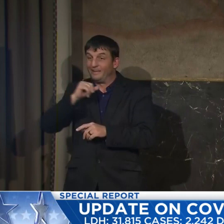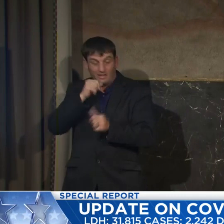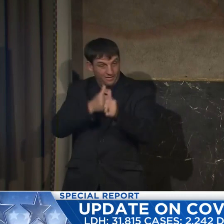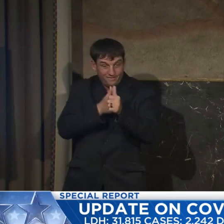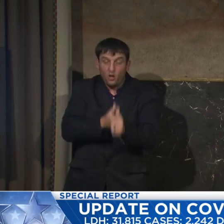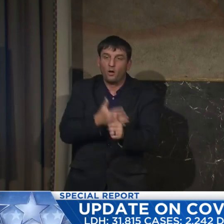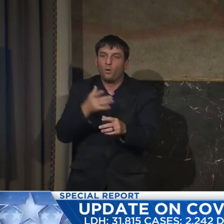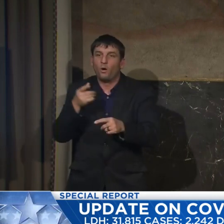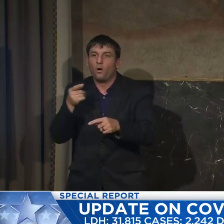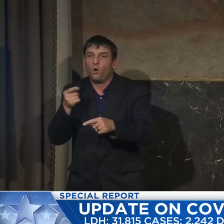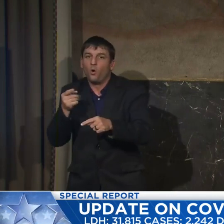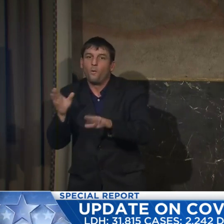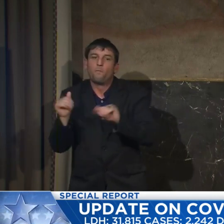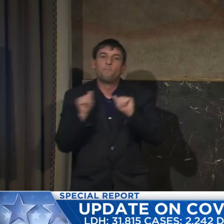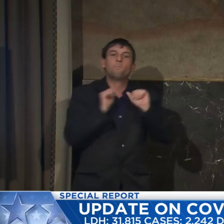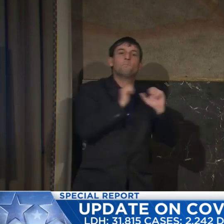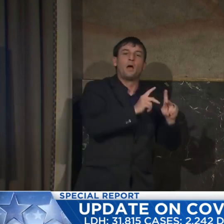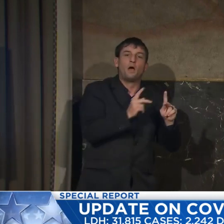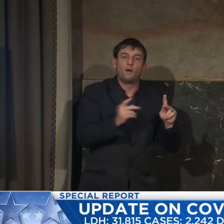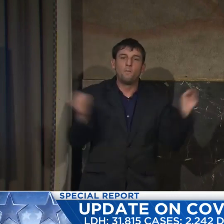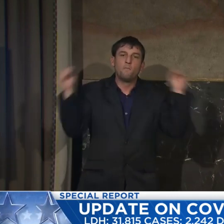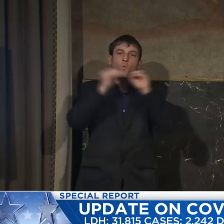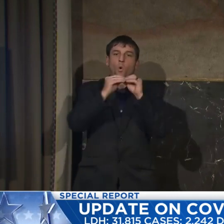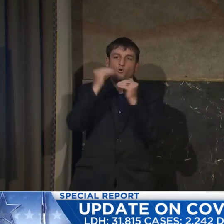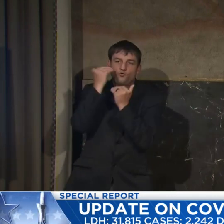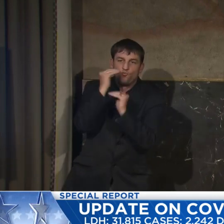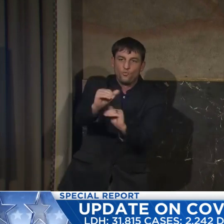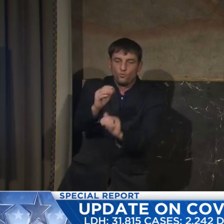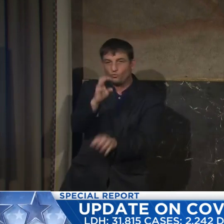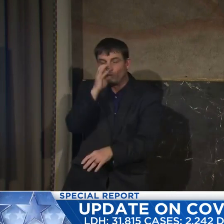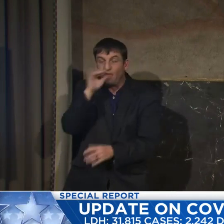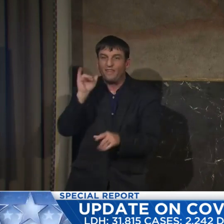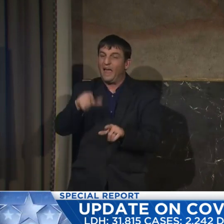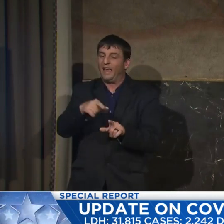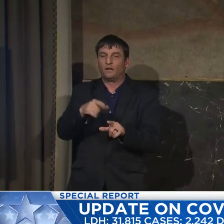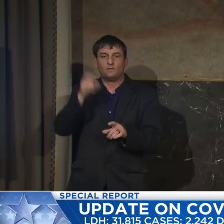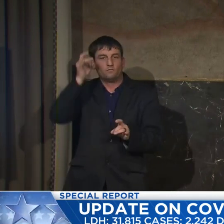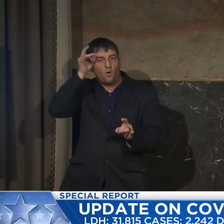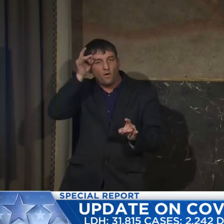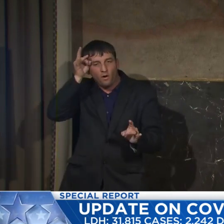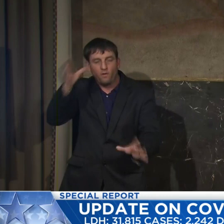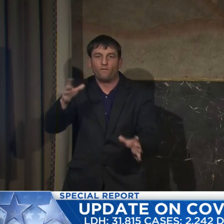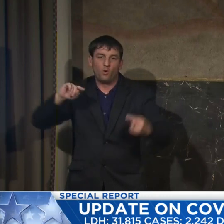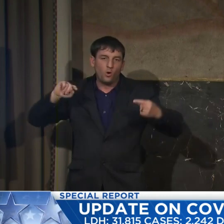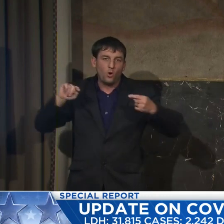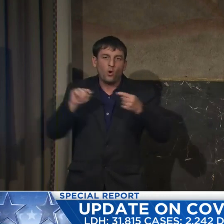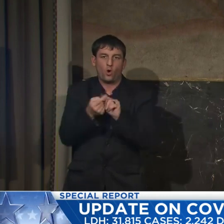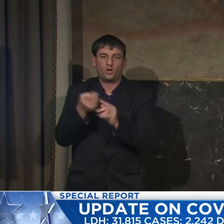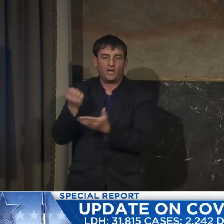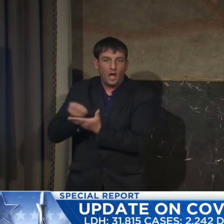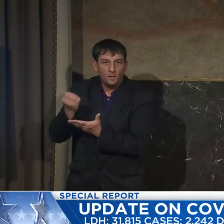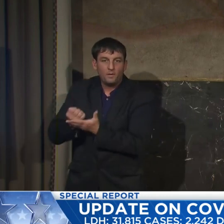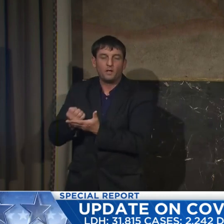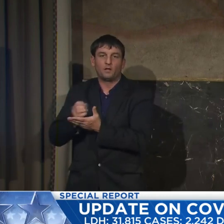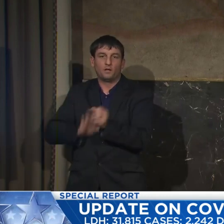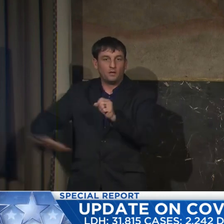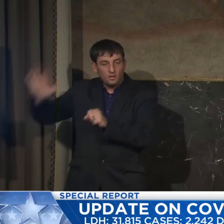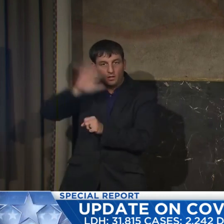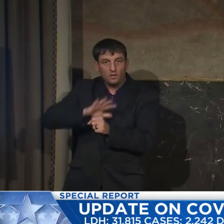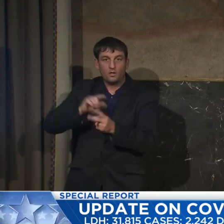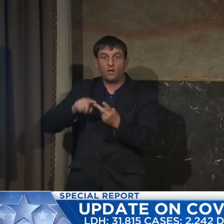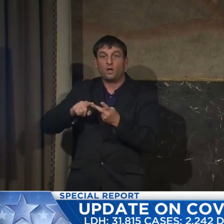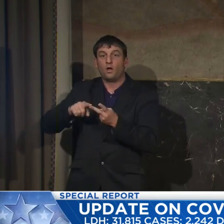more restrictions in place, which is the worst possible thing that we can do for our economy. It's the worst possible thing we can do for